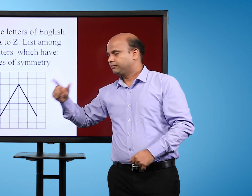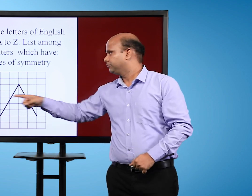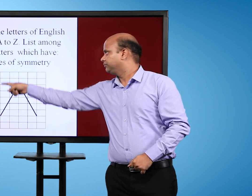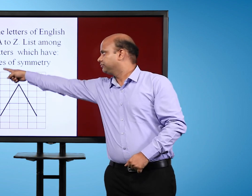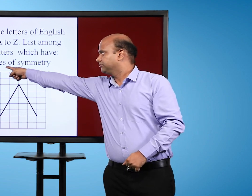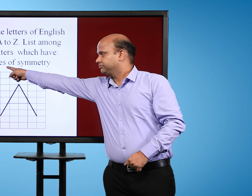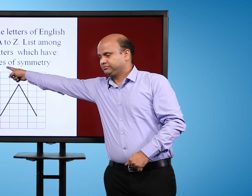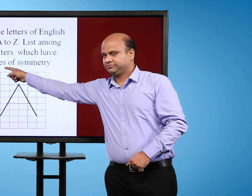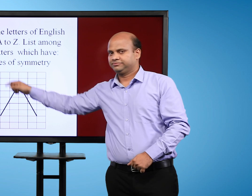like A.